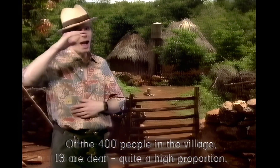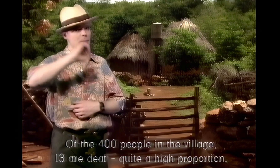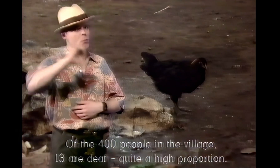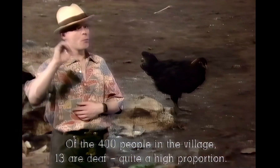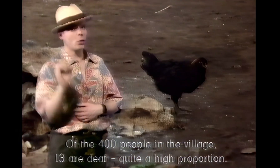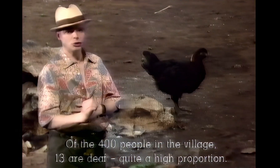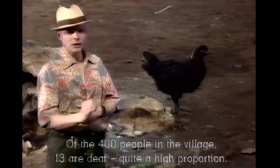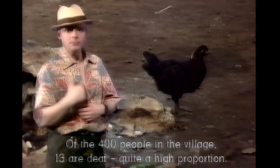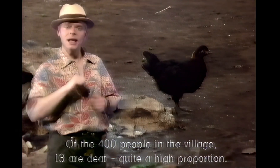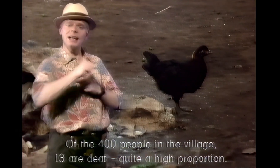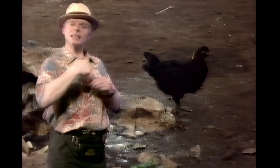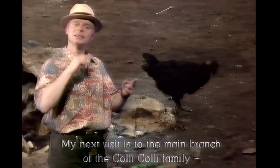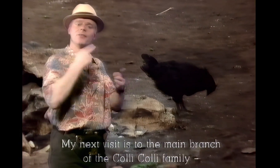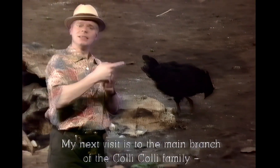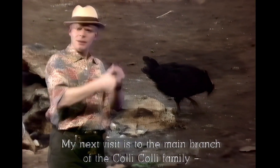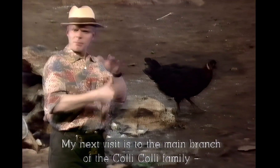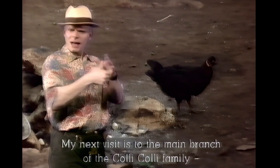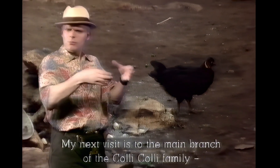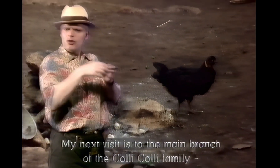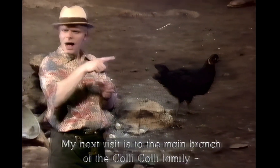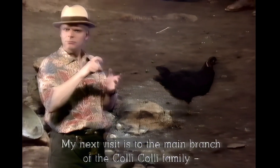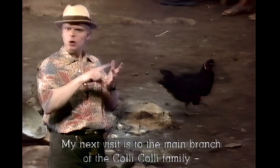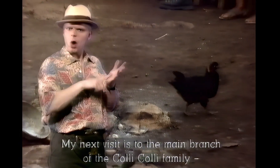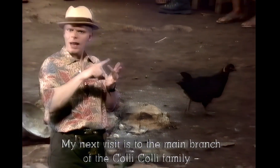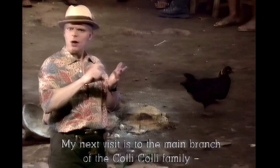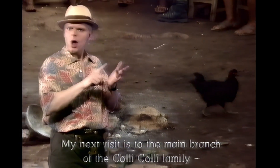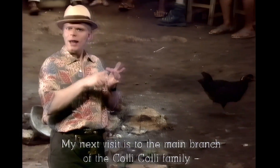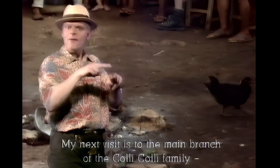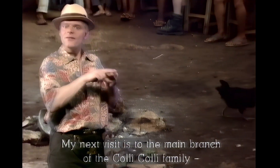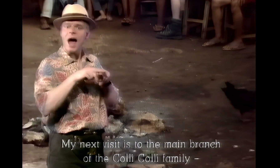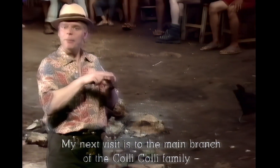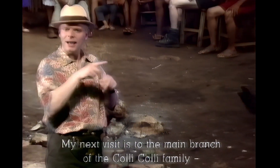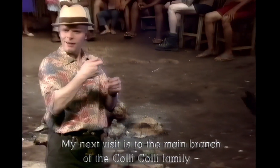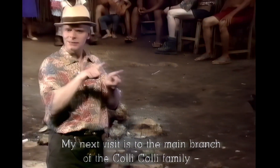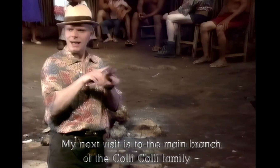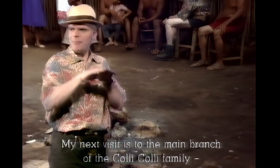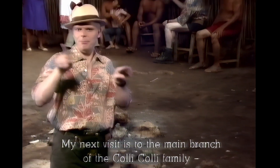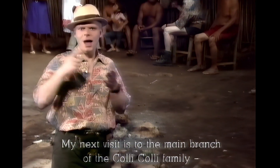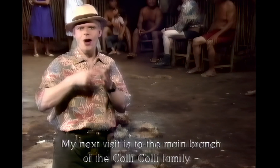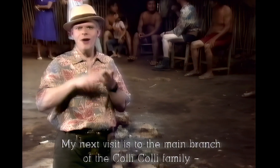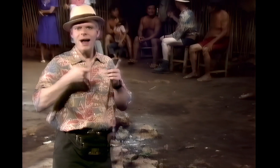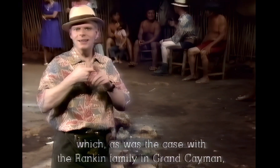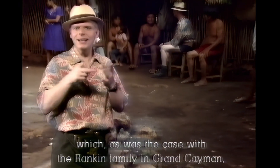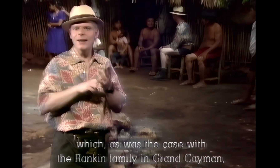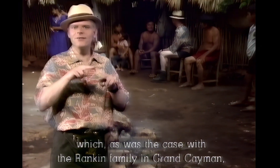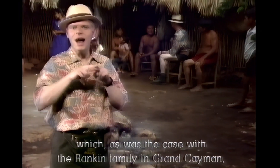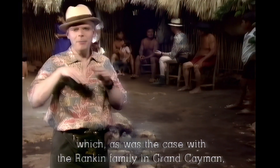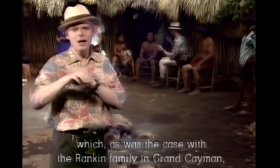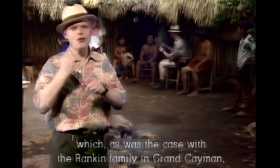high proportion. My next visit is to the main branch of the Koyi Koyi family, which, as was the case with the Rankin family in